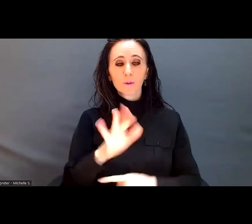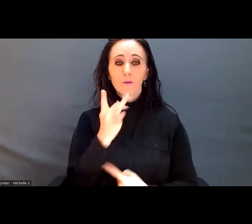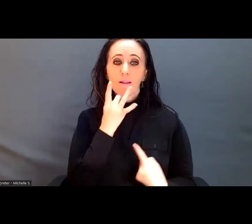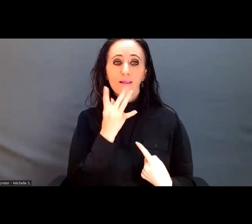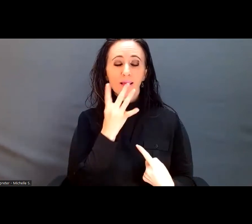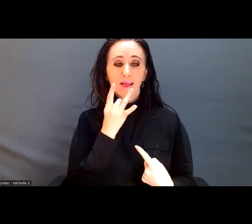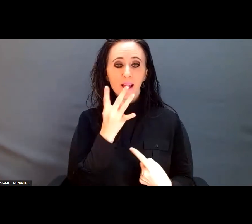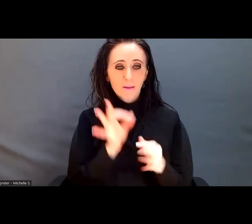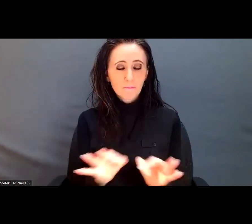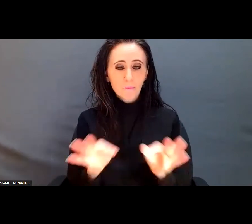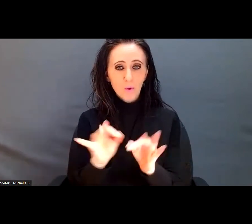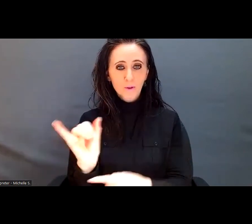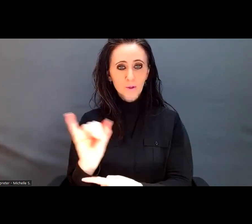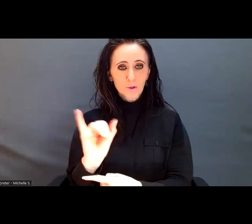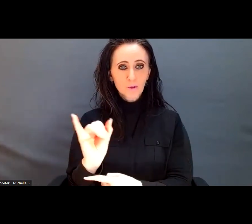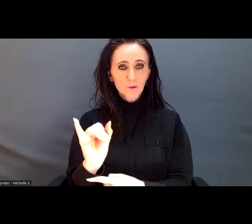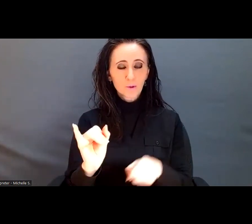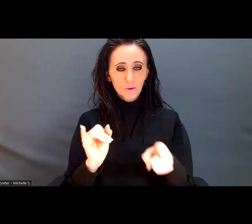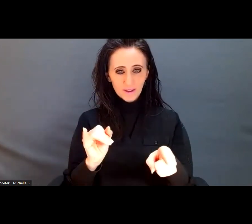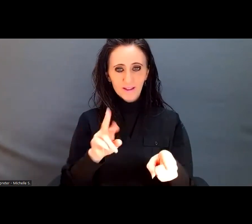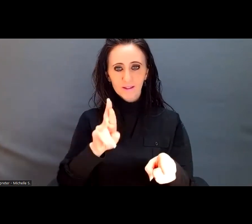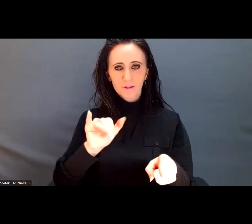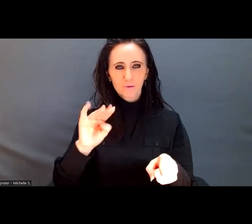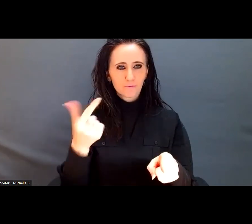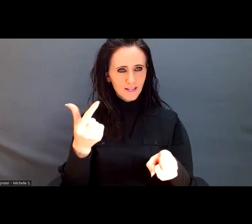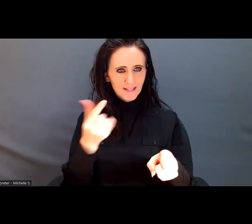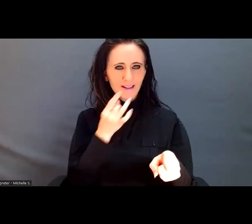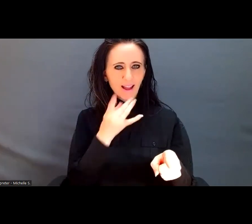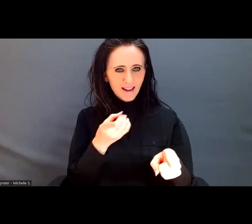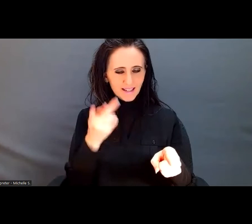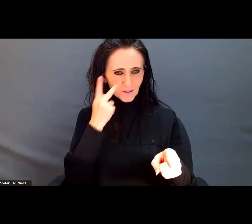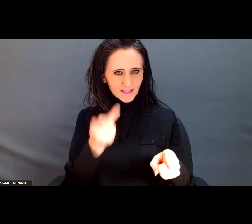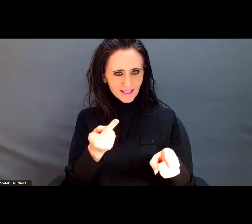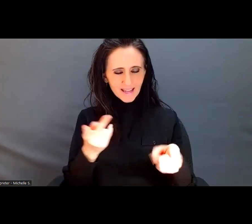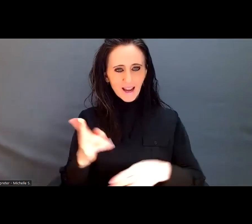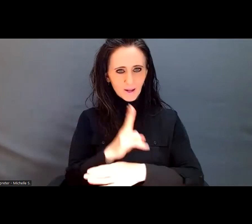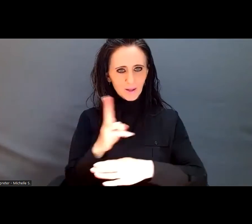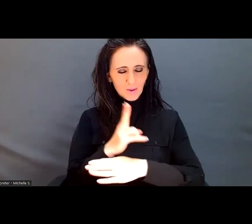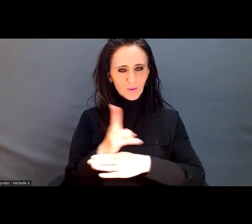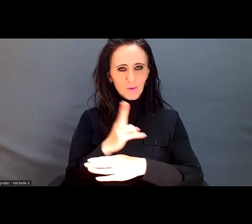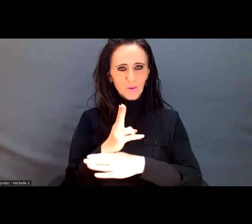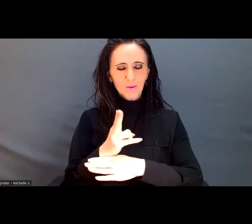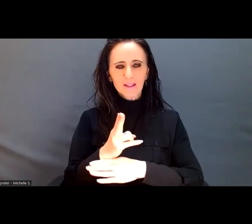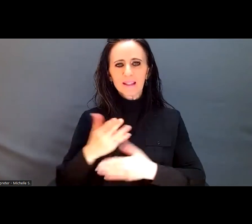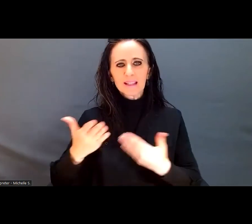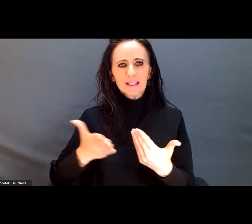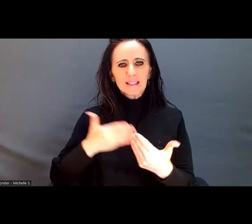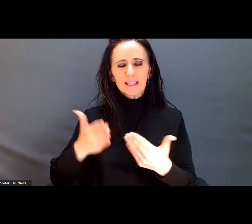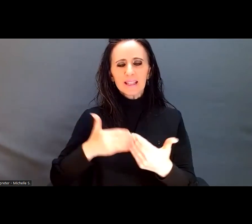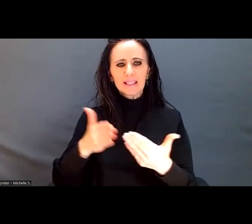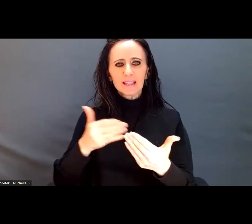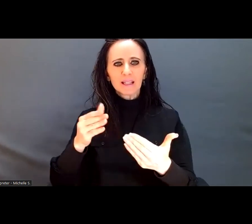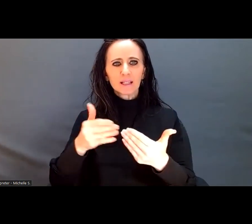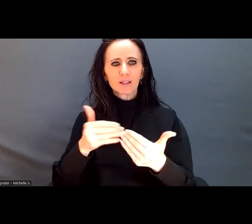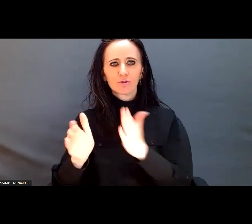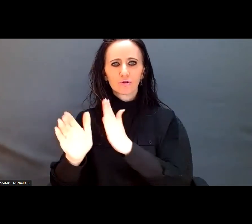this ring light here. See, it snaps on to the side of